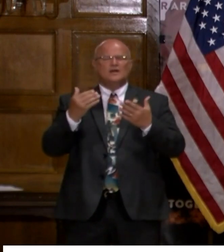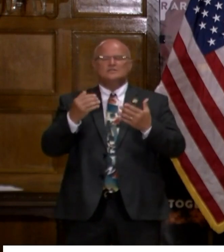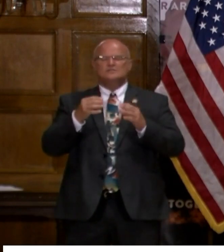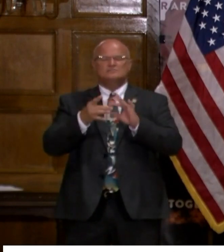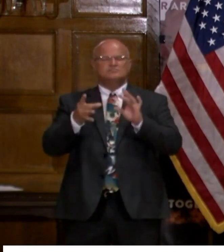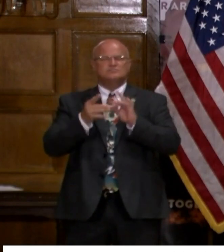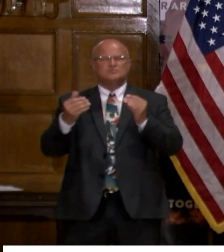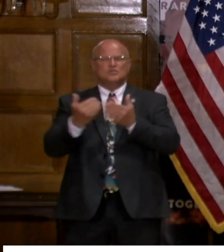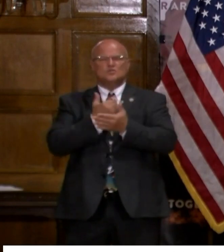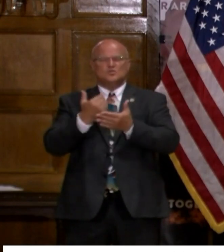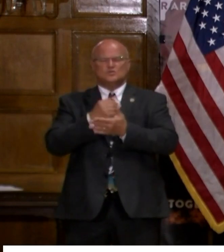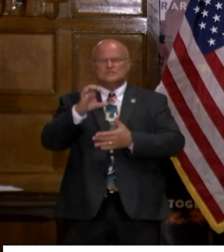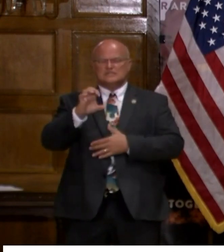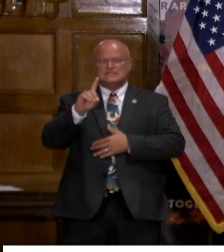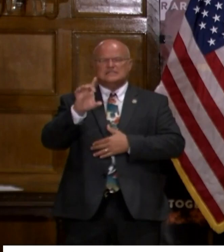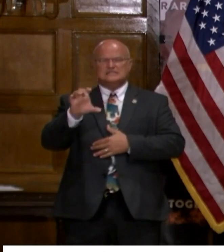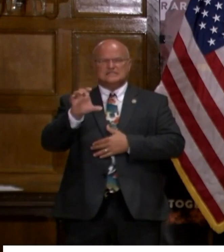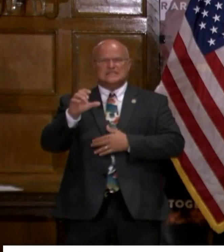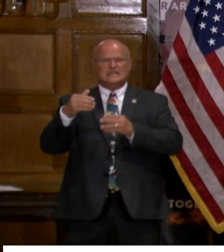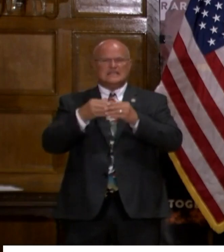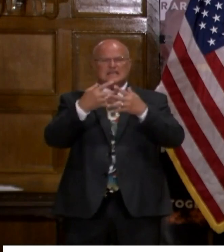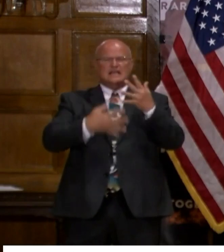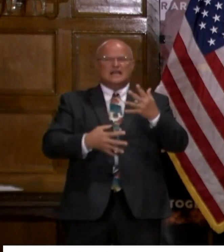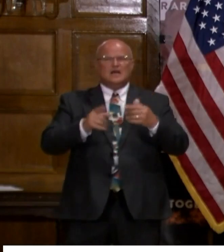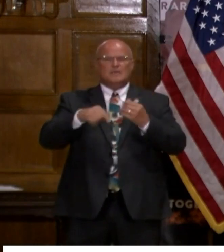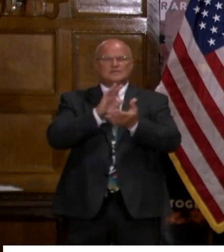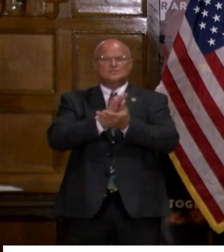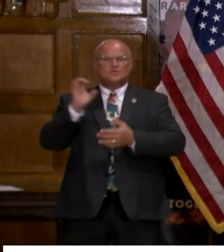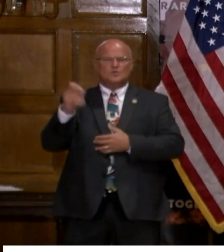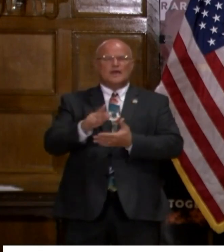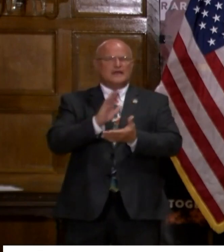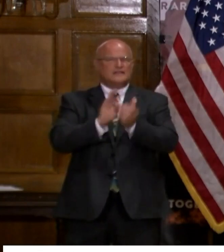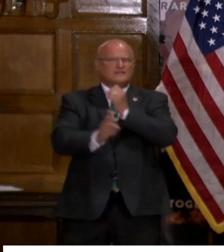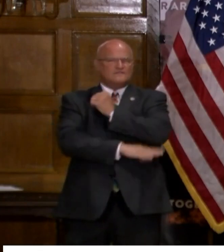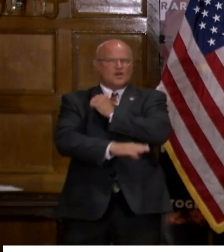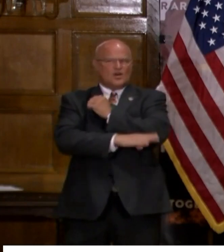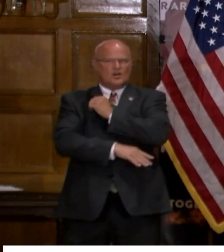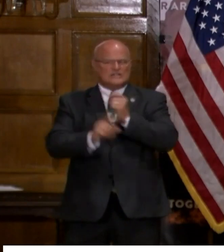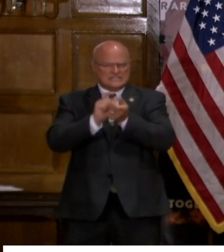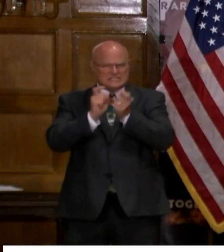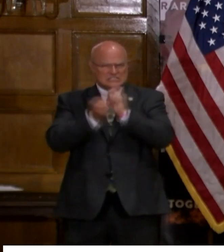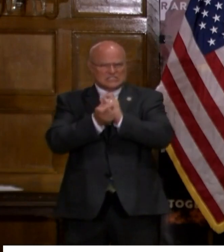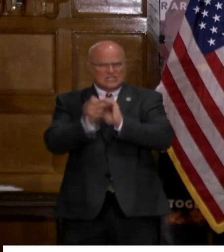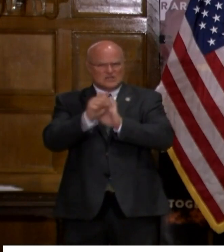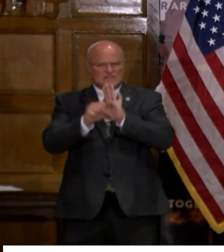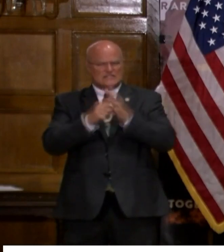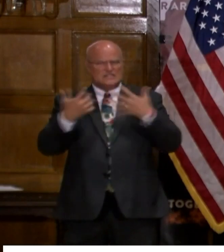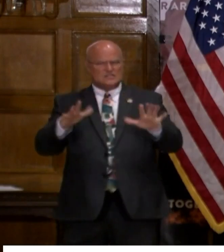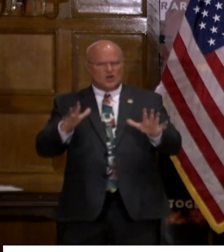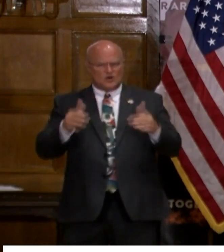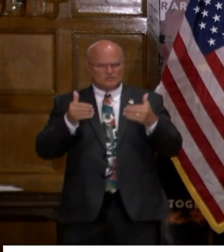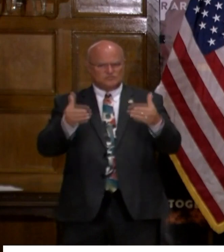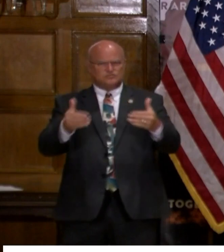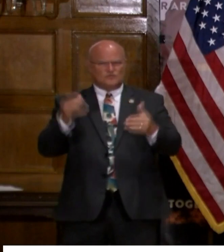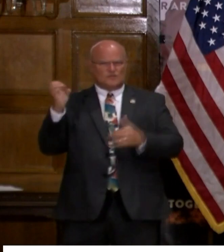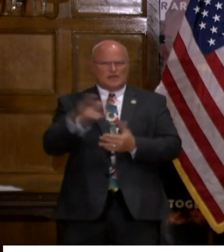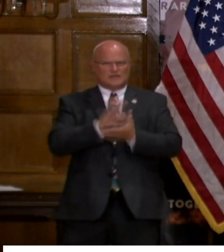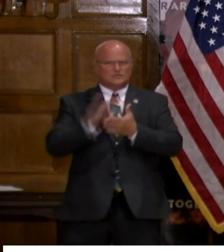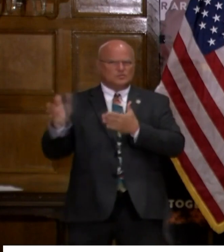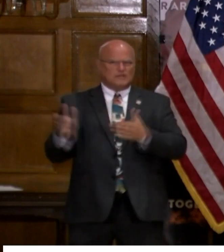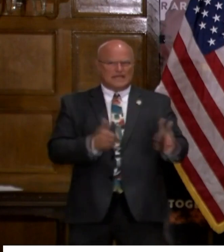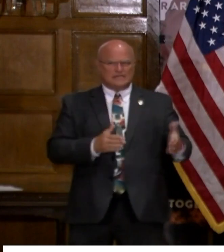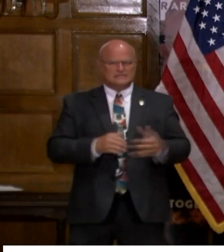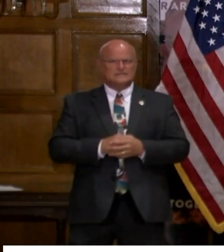CDC guidelines that were put out overnight for schools going back in the fall. And does this change what the state has already put forward for back-to-school